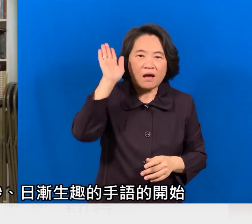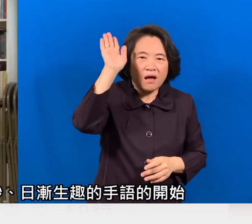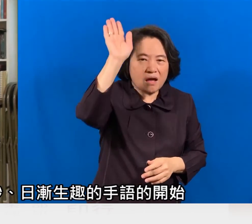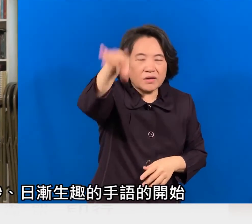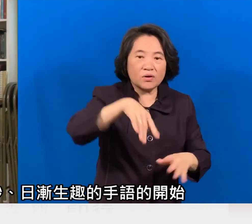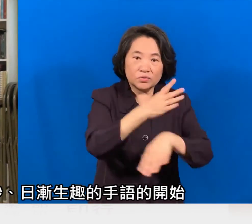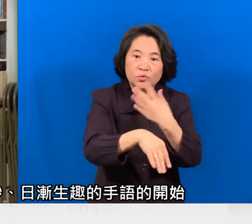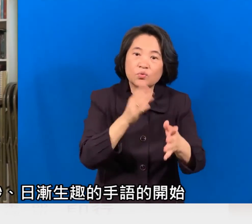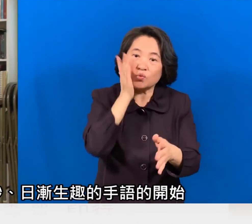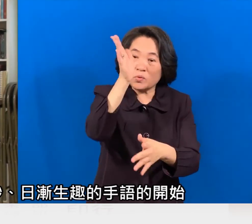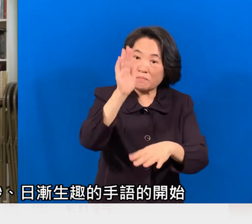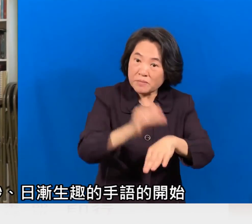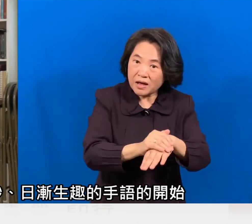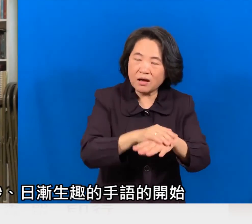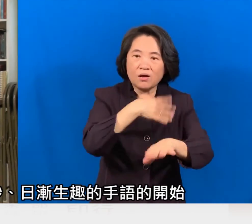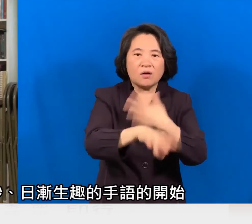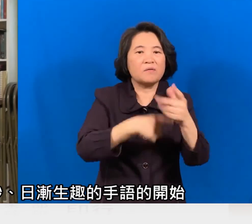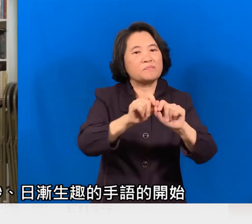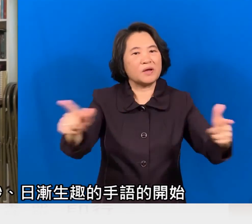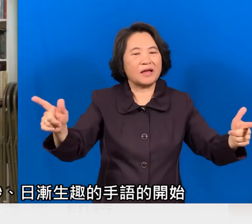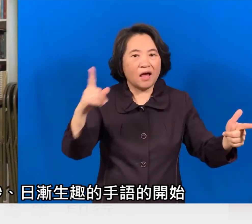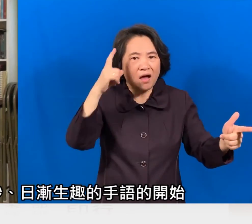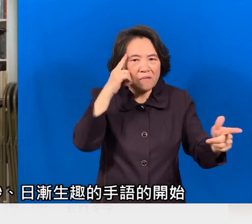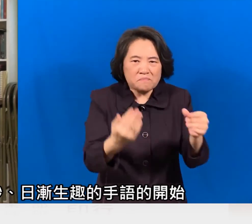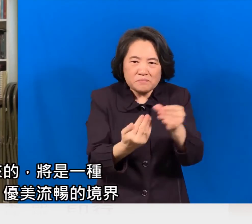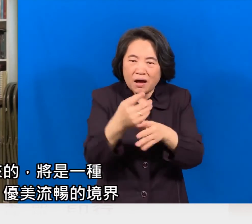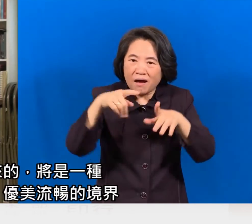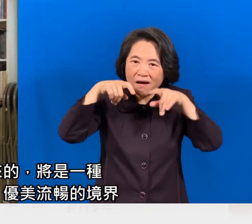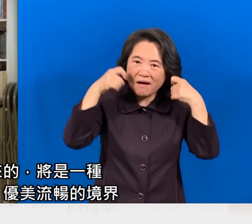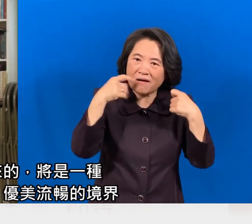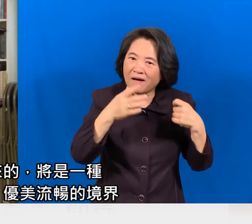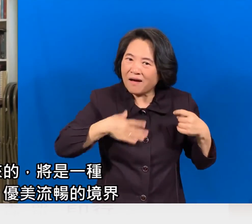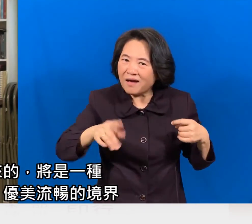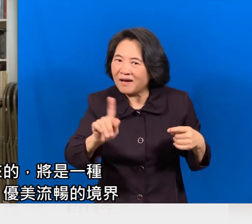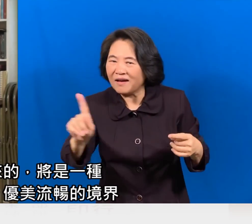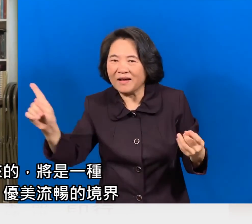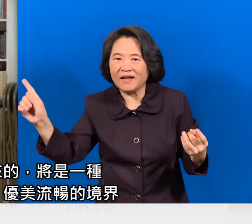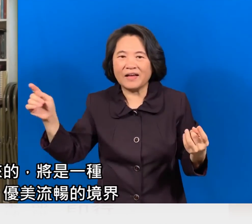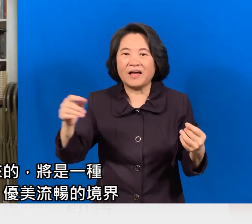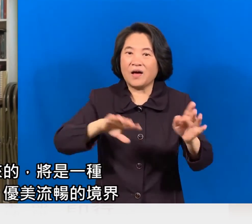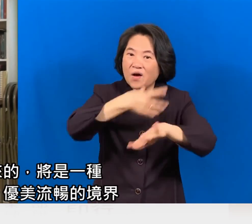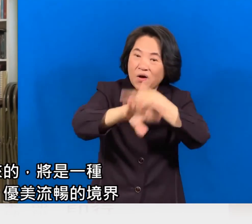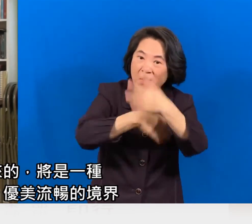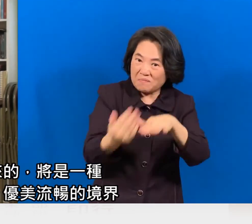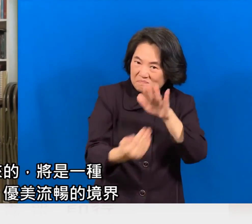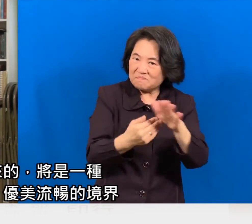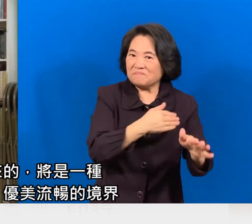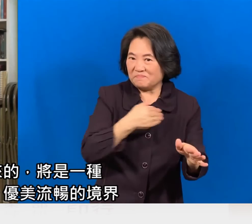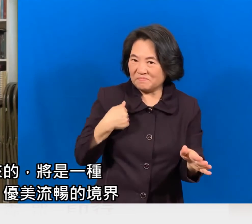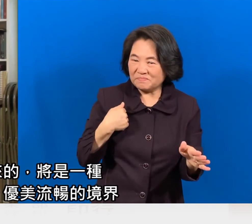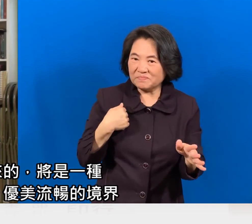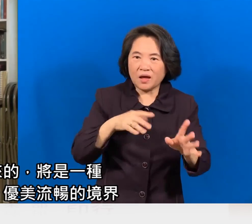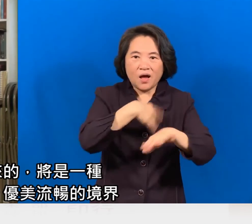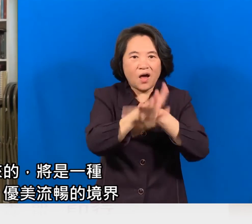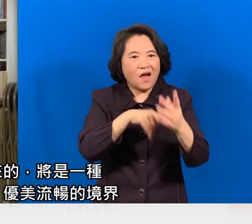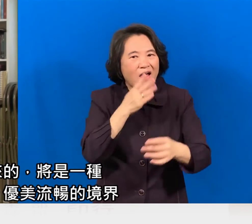are starting to develop fluent, beautiful, and ever more fascinating sign language skills. Let these skills grow and you will